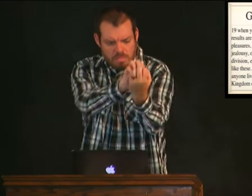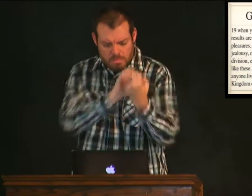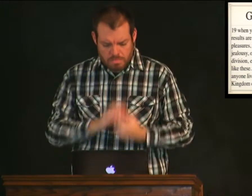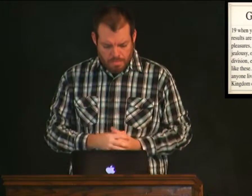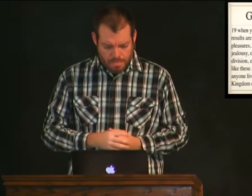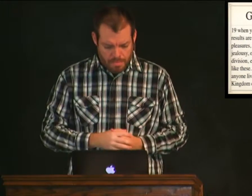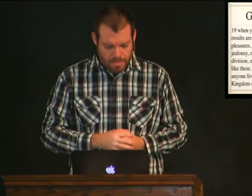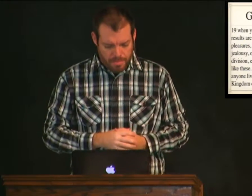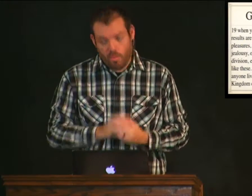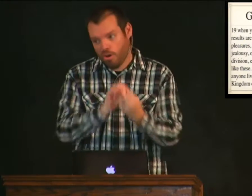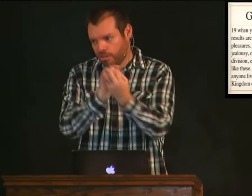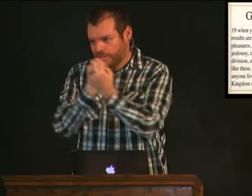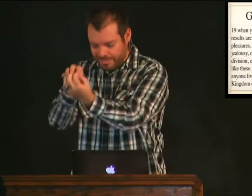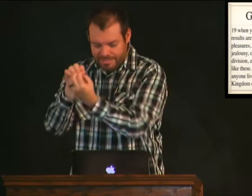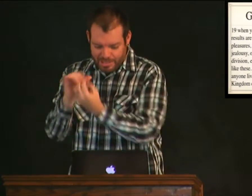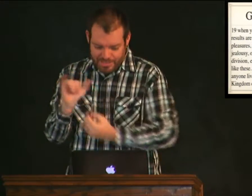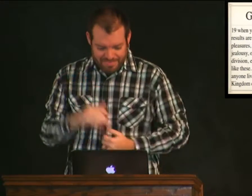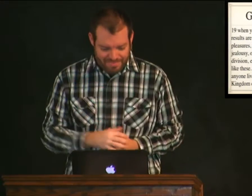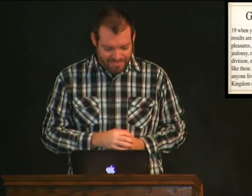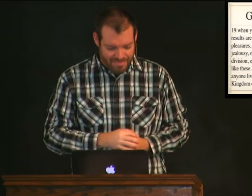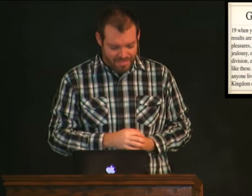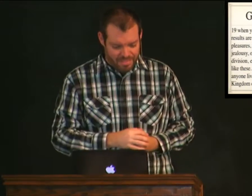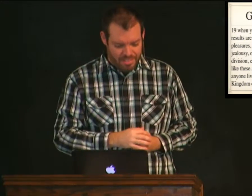hostility, quarreling,